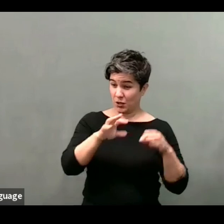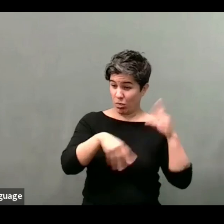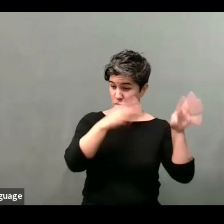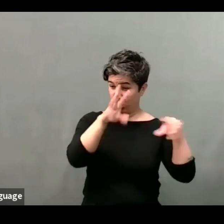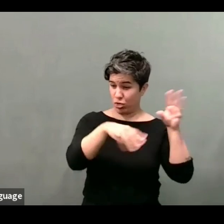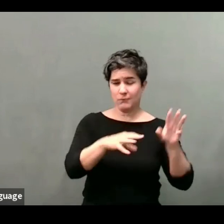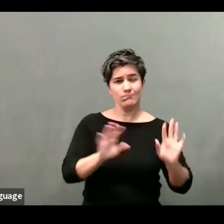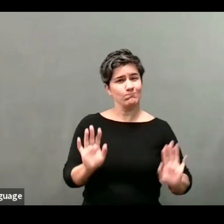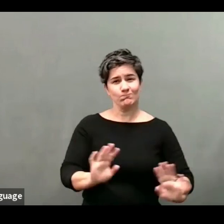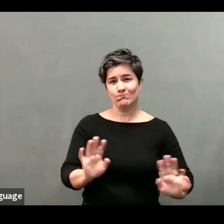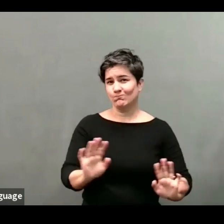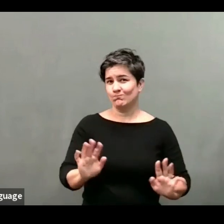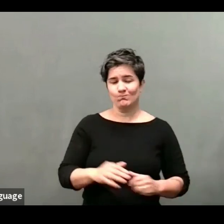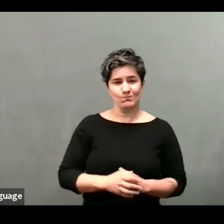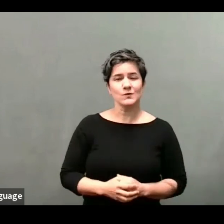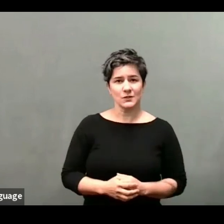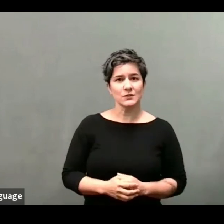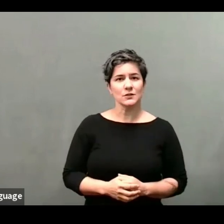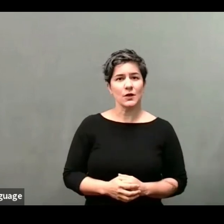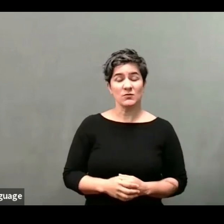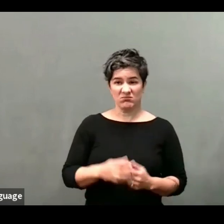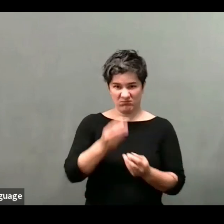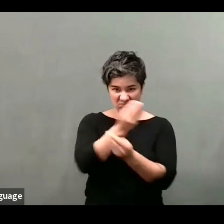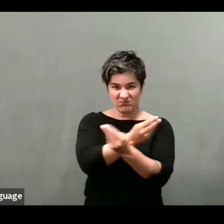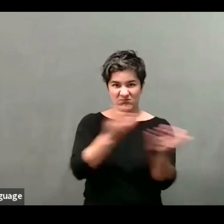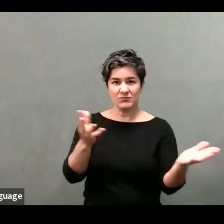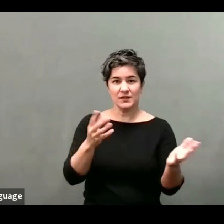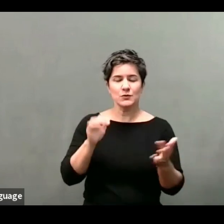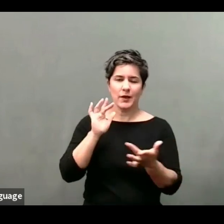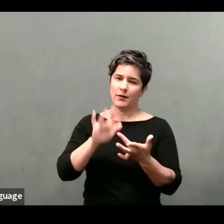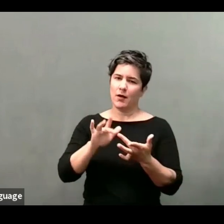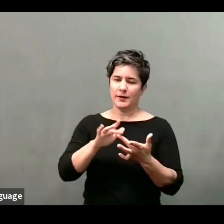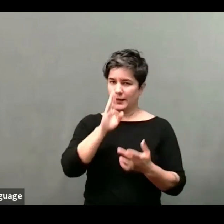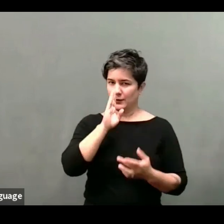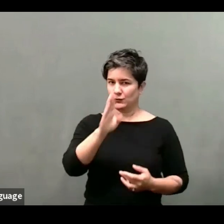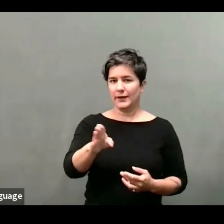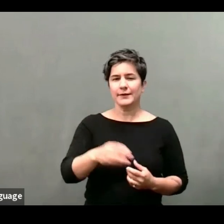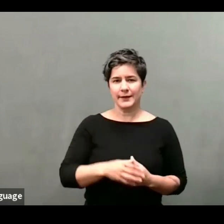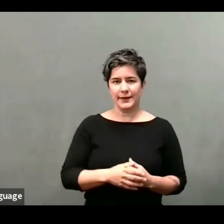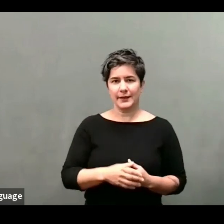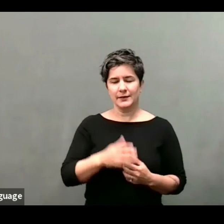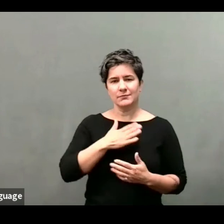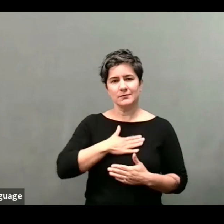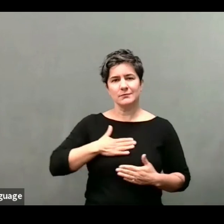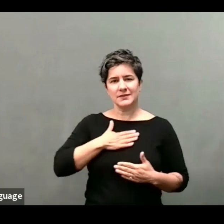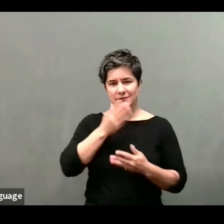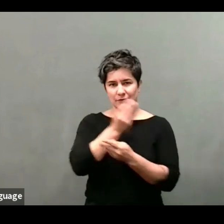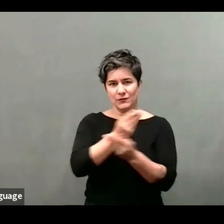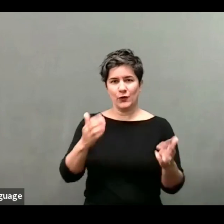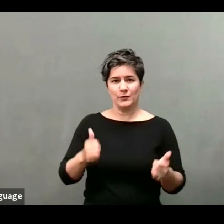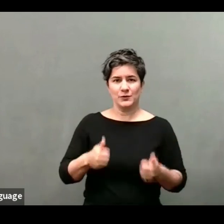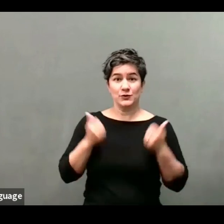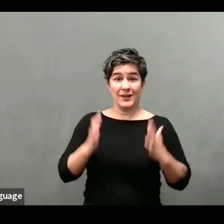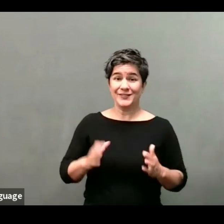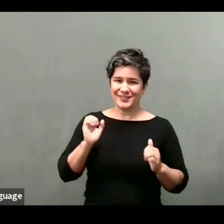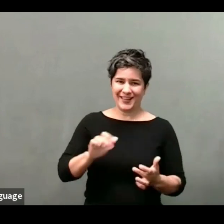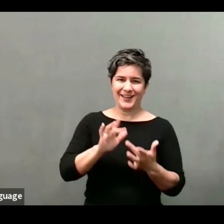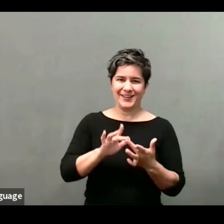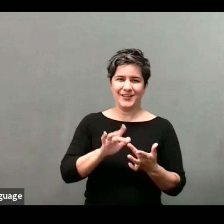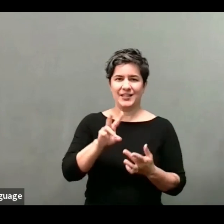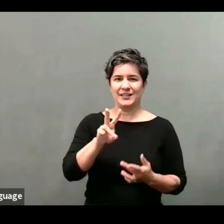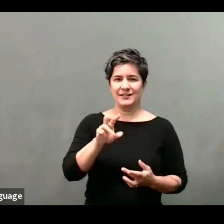bureaucracy. So that also, holds for you. Please feel free to reach out to her. Please let survivors know that they're welcome to reach out to